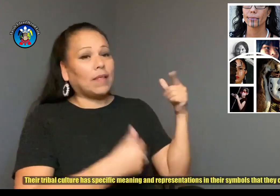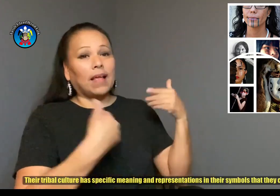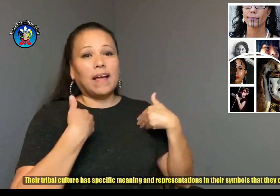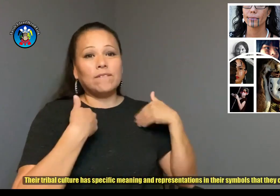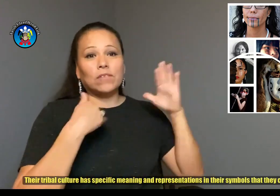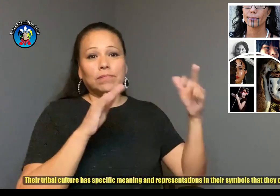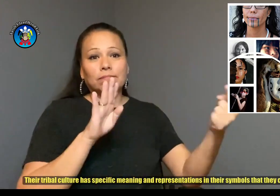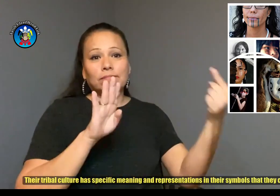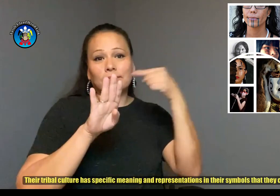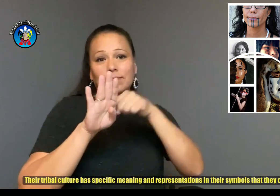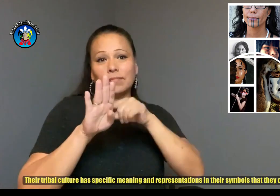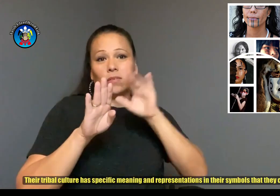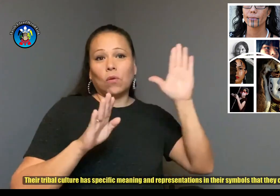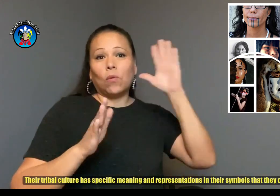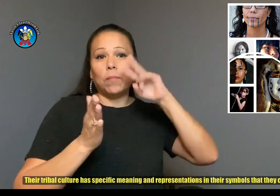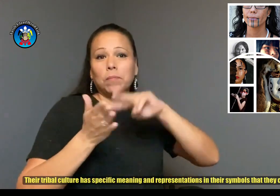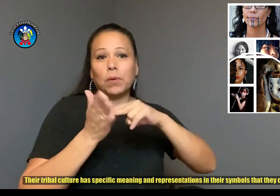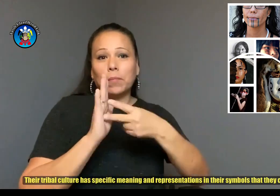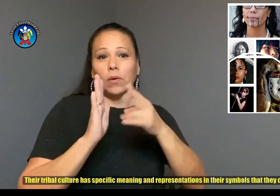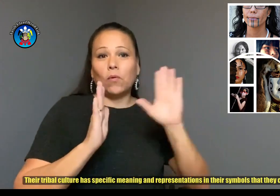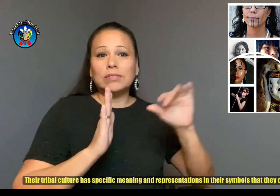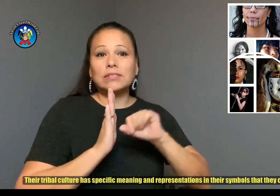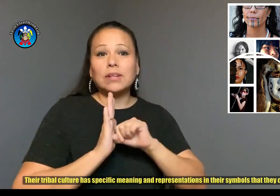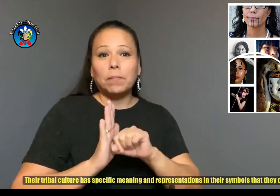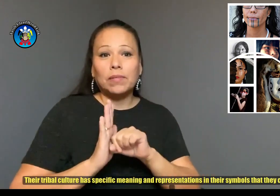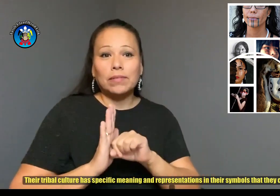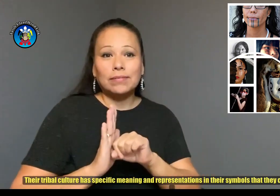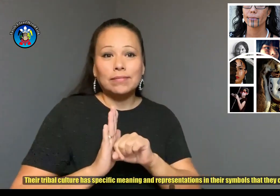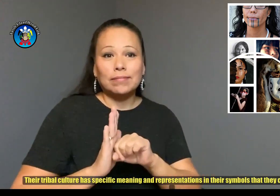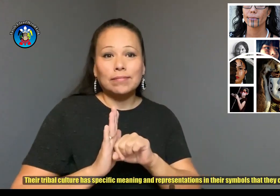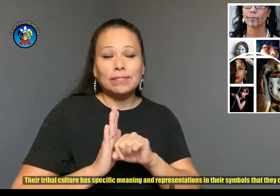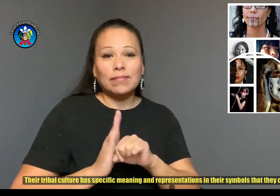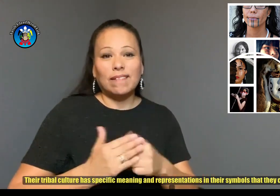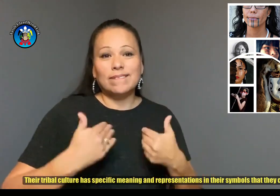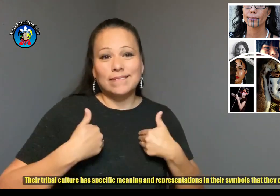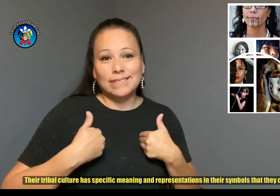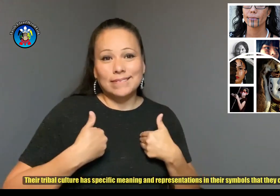their tribe, there are specific meaning and representations for the symbols that they choose to use.